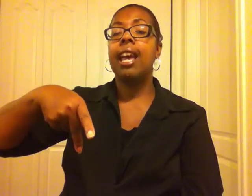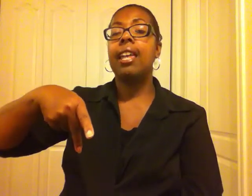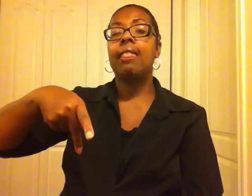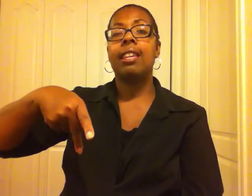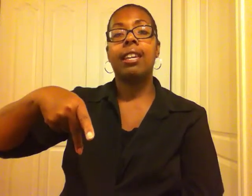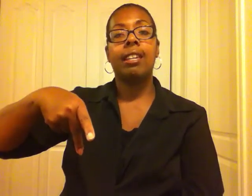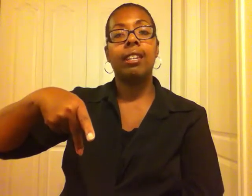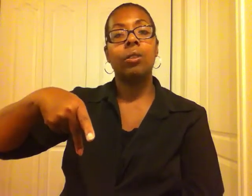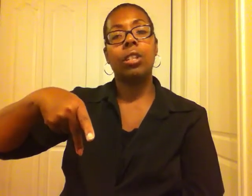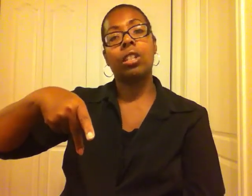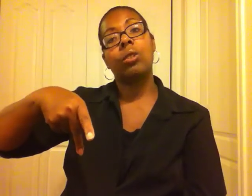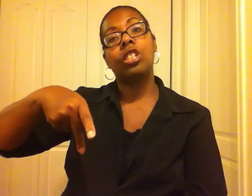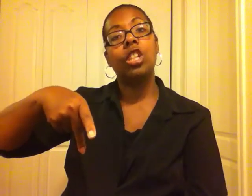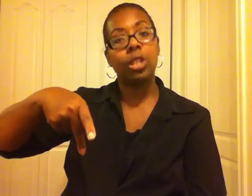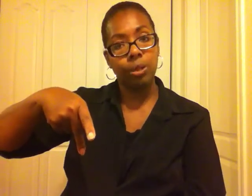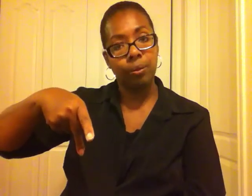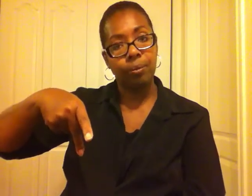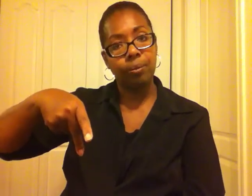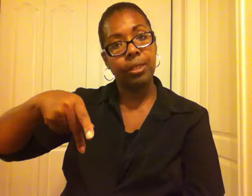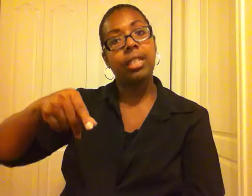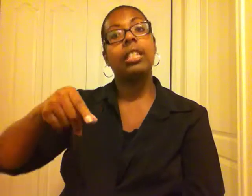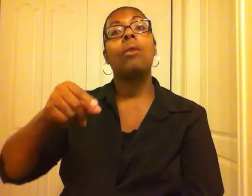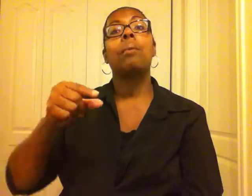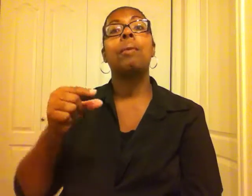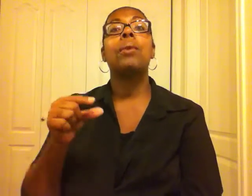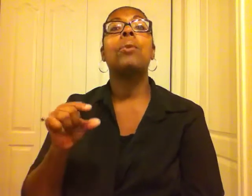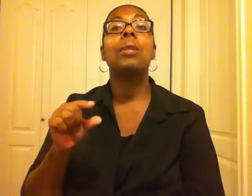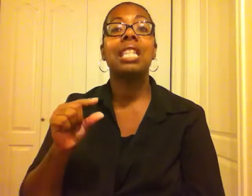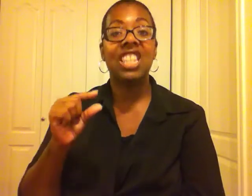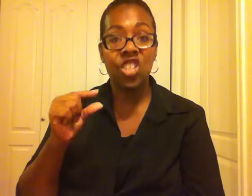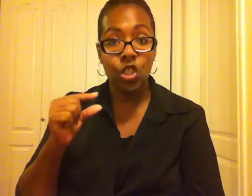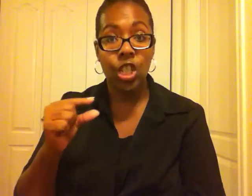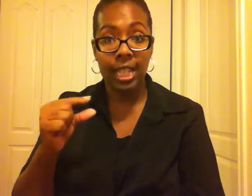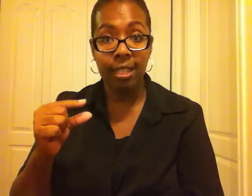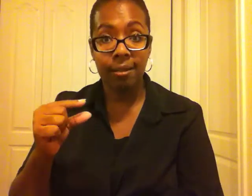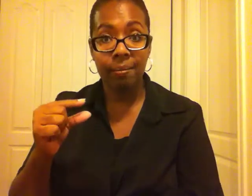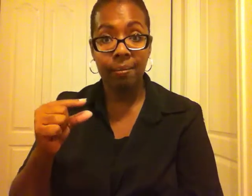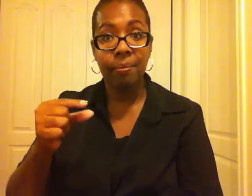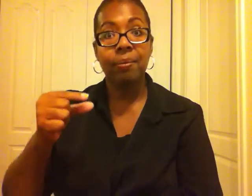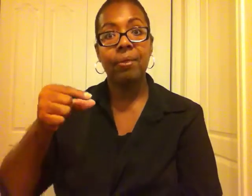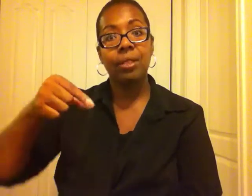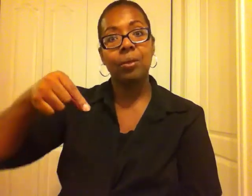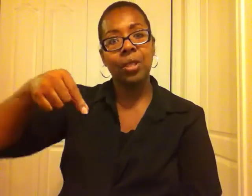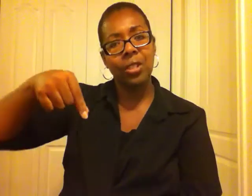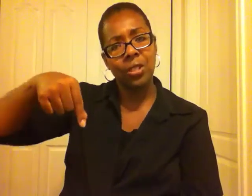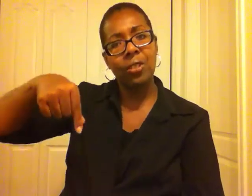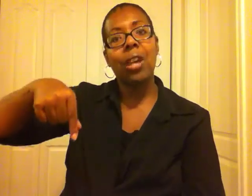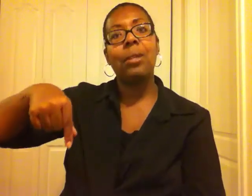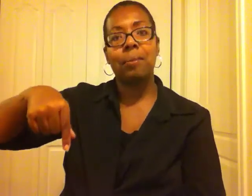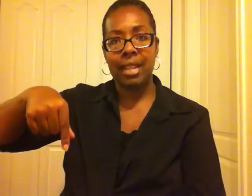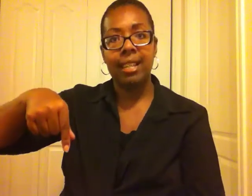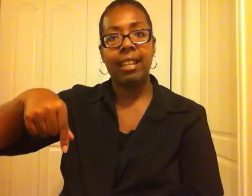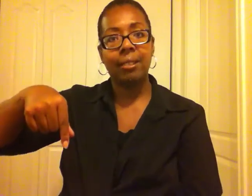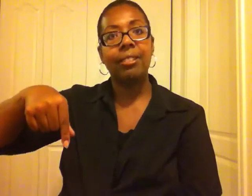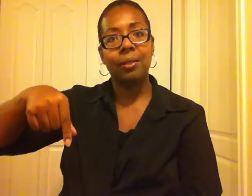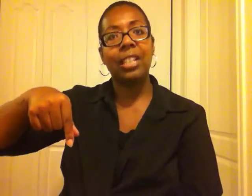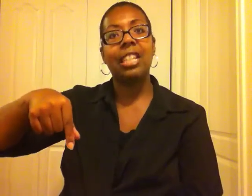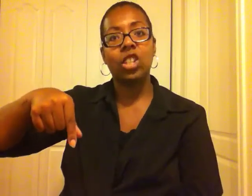And then we're going to go to a Q. Now remember when we did the G? We're going to turn that one upside down, and we're going to get a